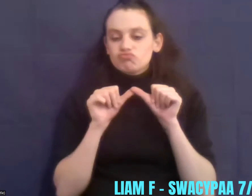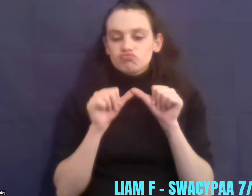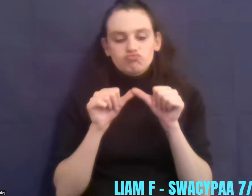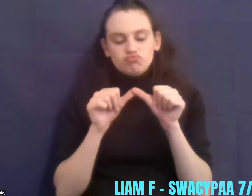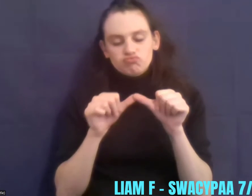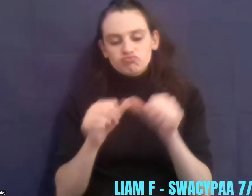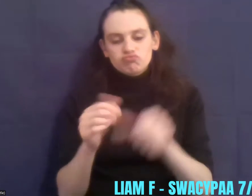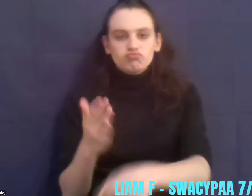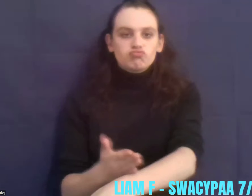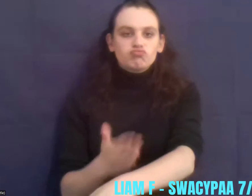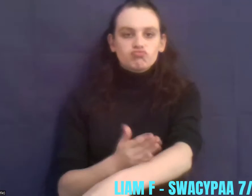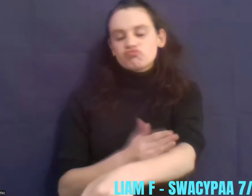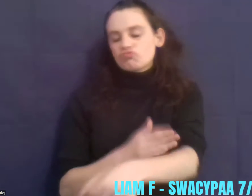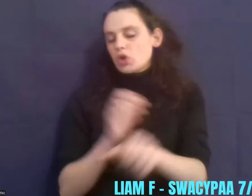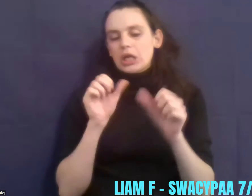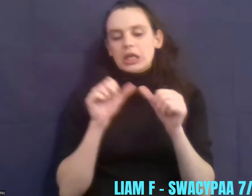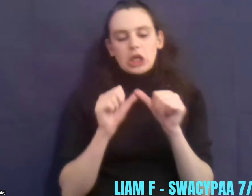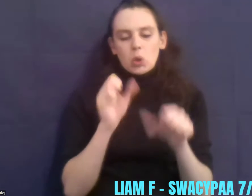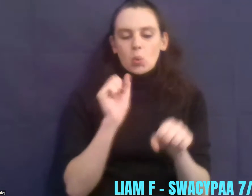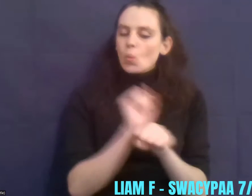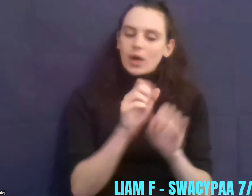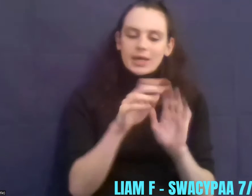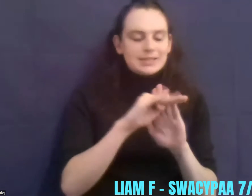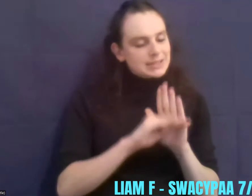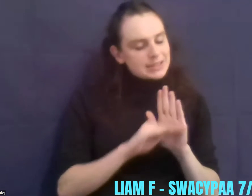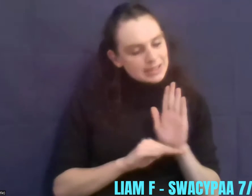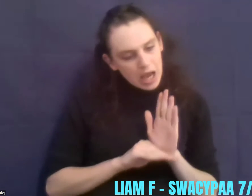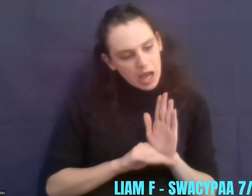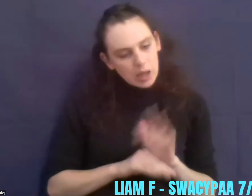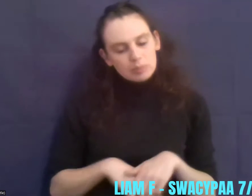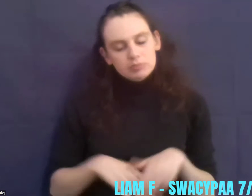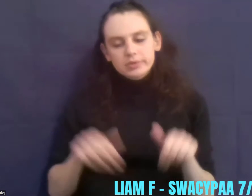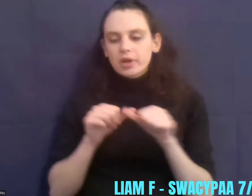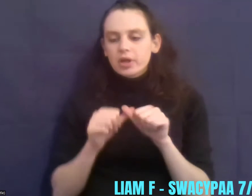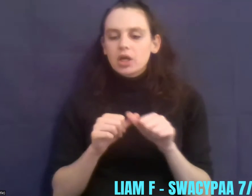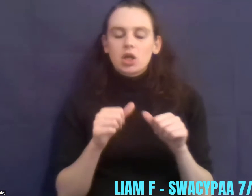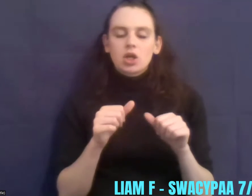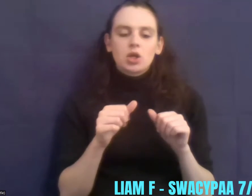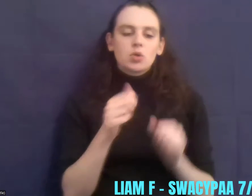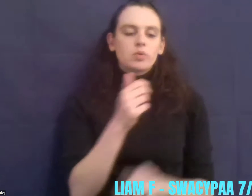working the steps, continuously doing 10, 11, and 12,